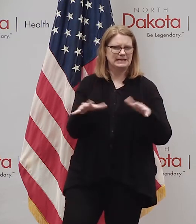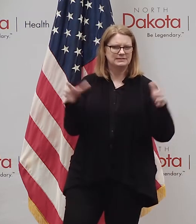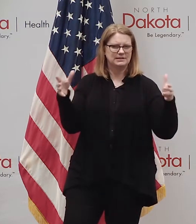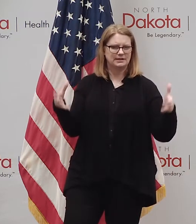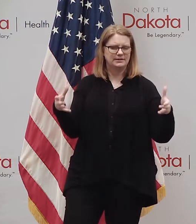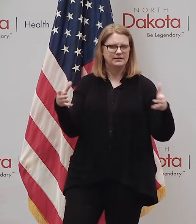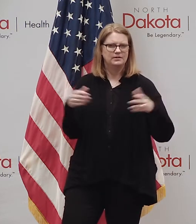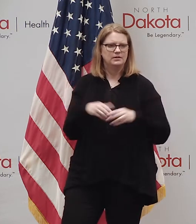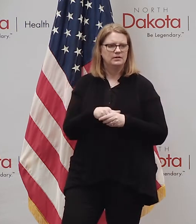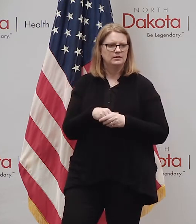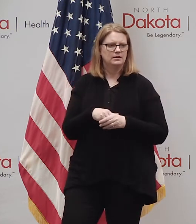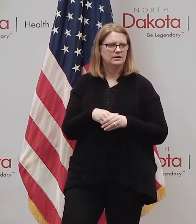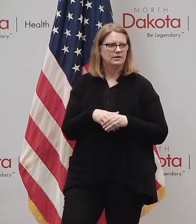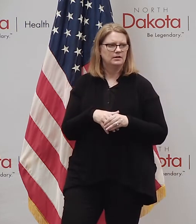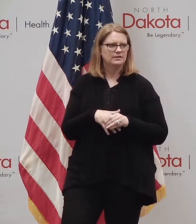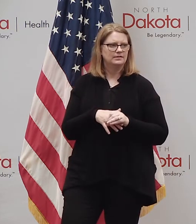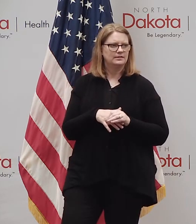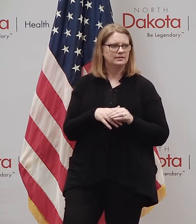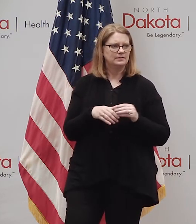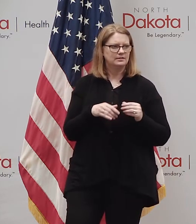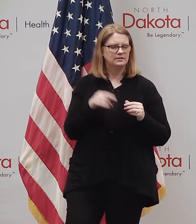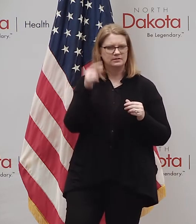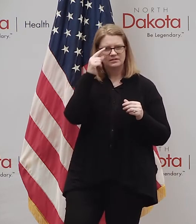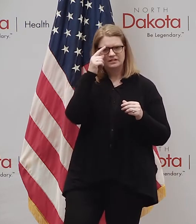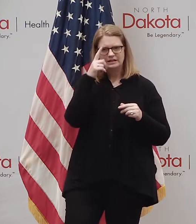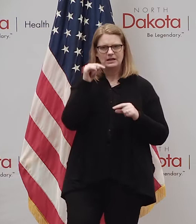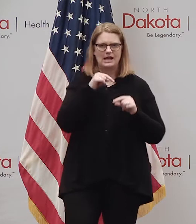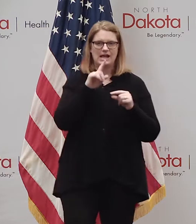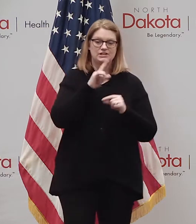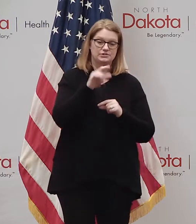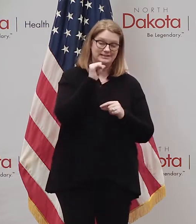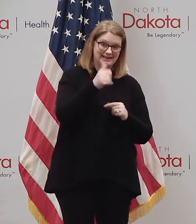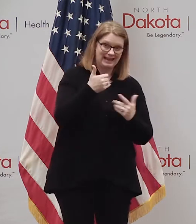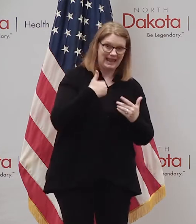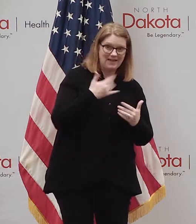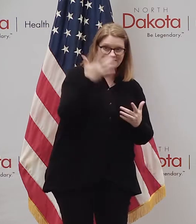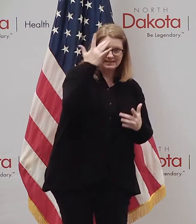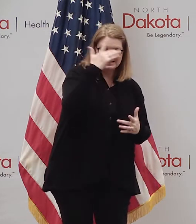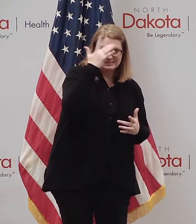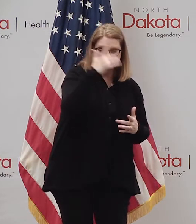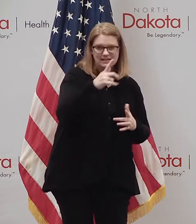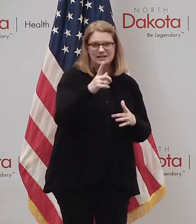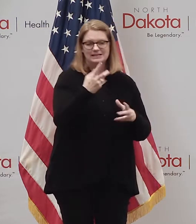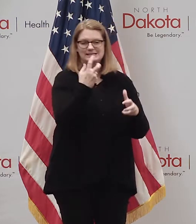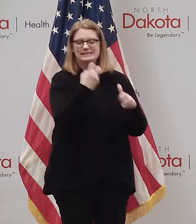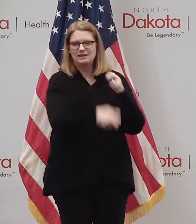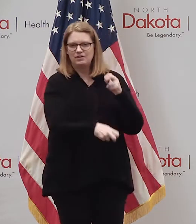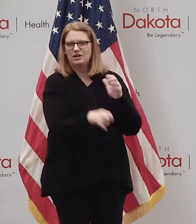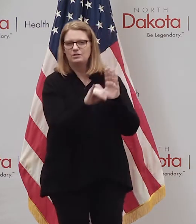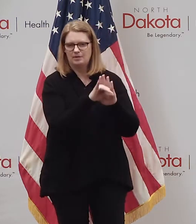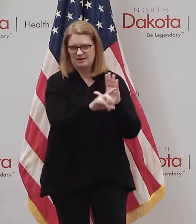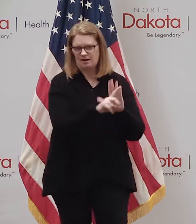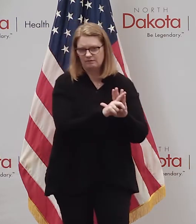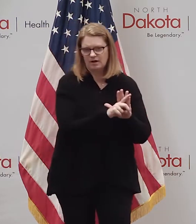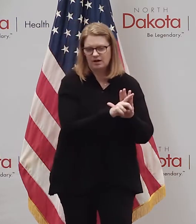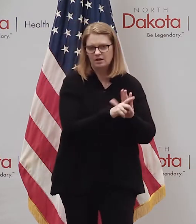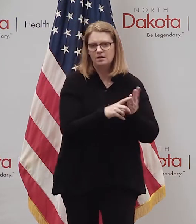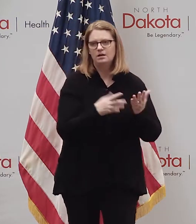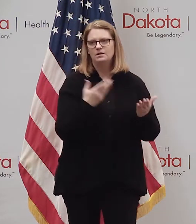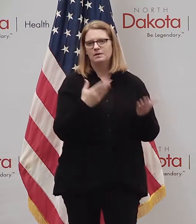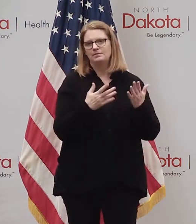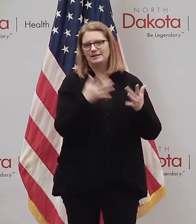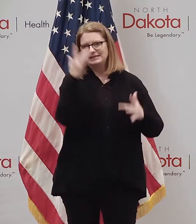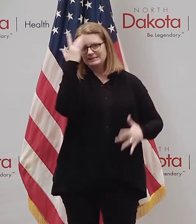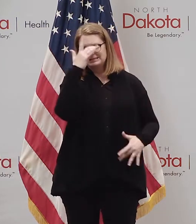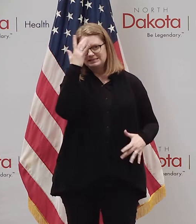no way to go, you know what, you actually didn't have the disease, and that gets even harder to identify when you have a disease that's